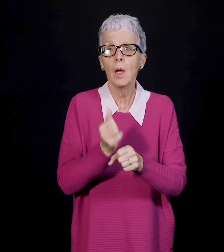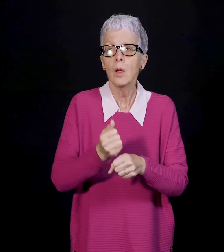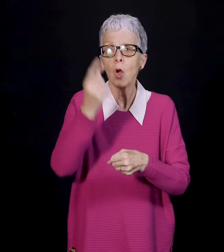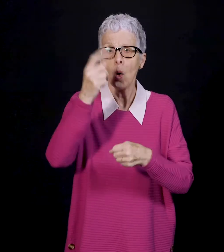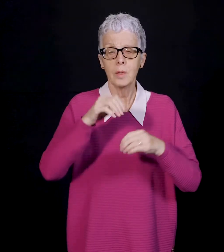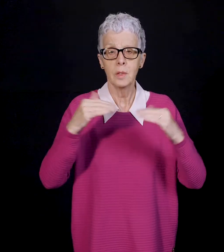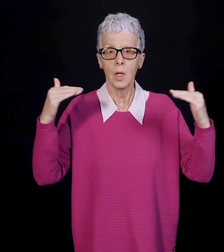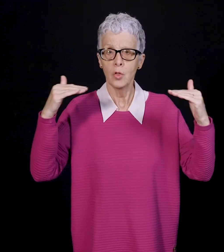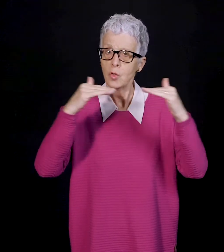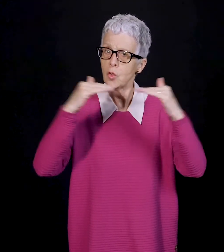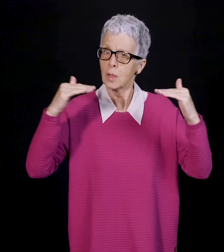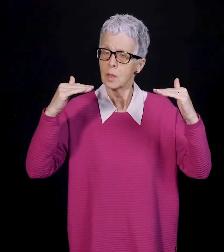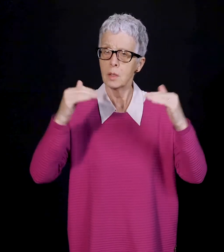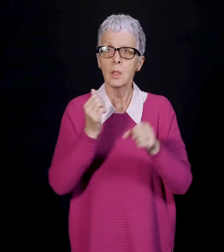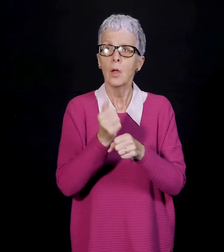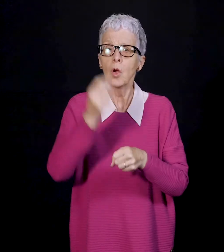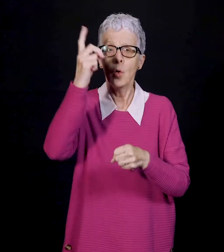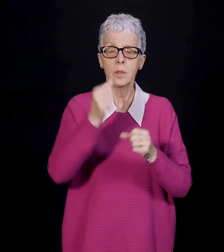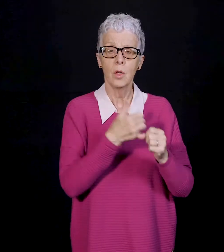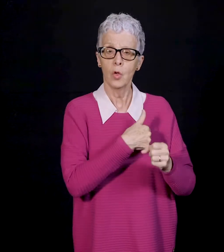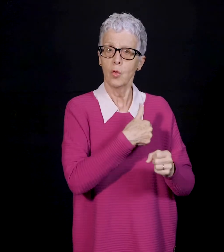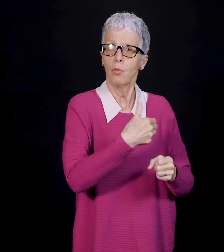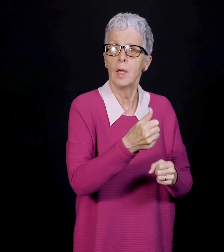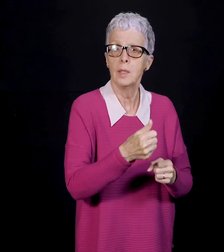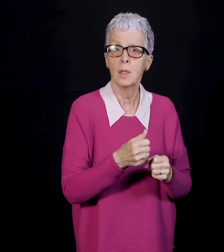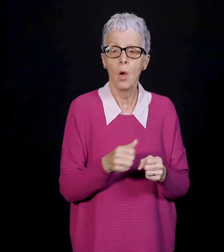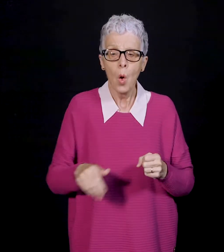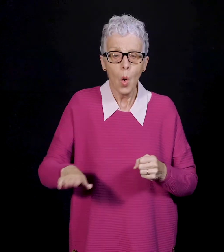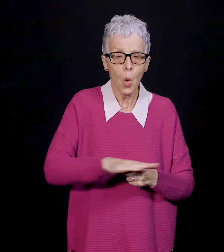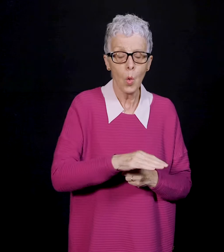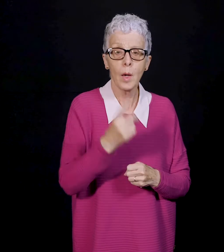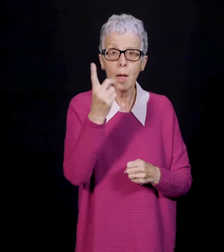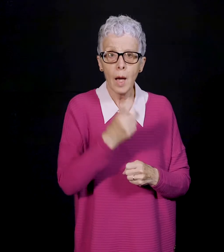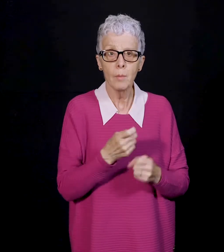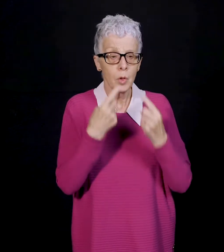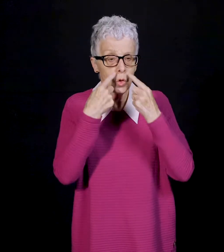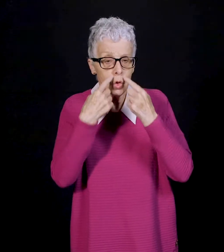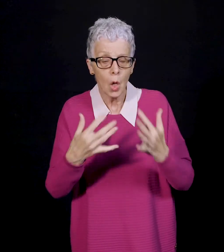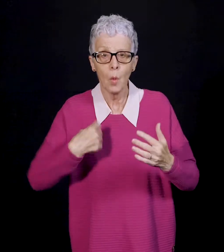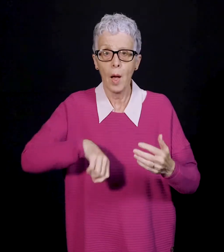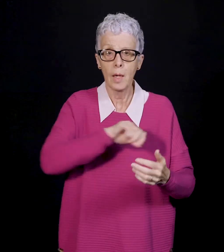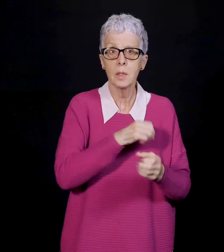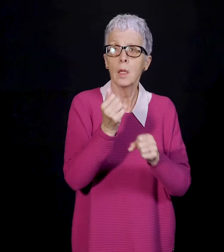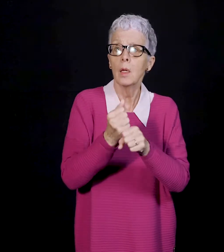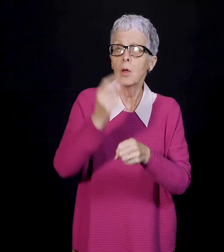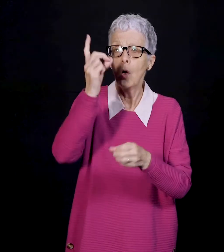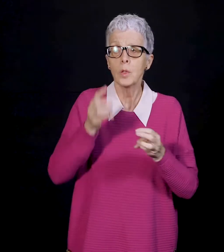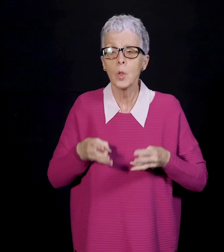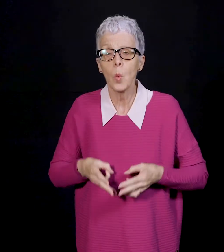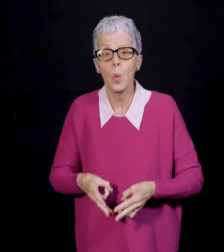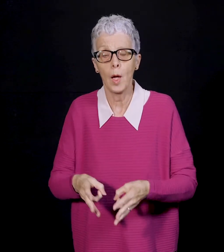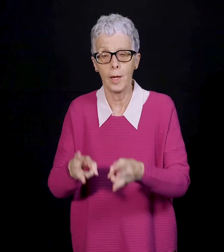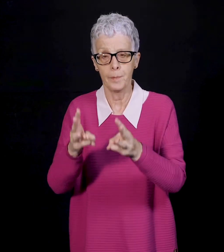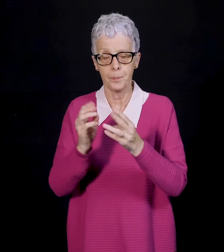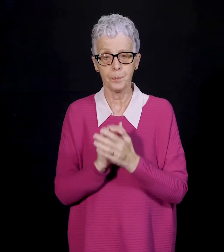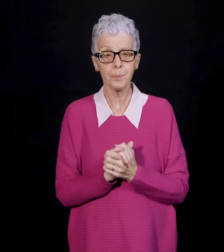justice and God's grace. All of these things come out in the passage in Leviticus. But today I want to focus on God's